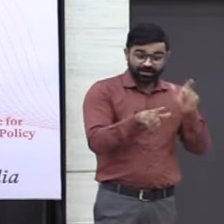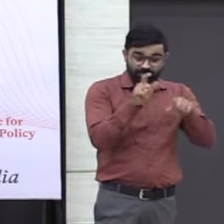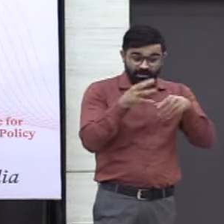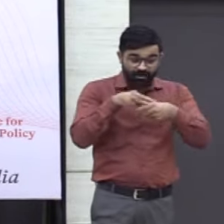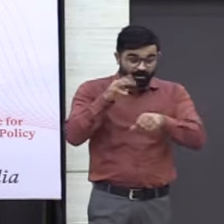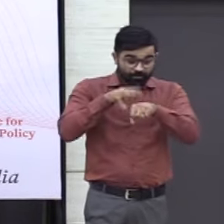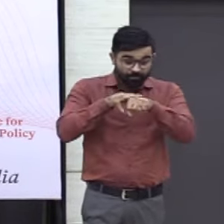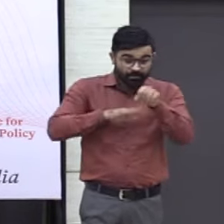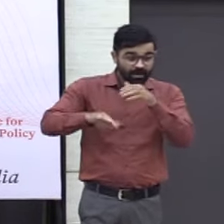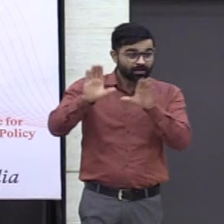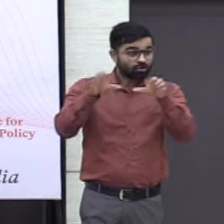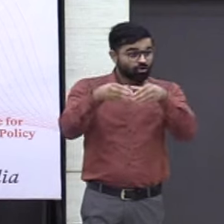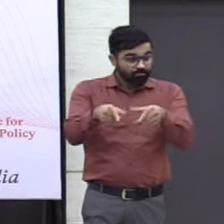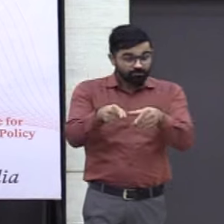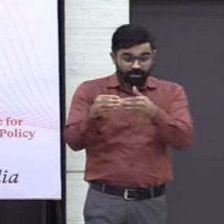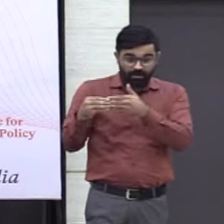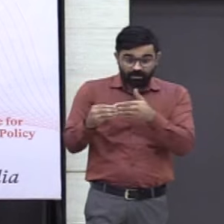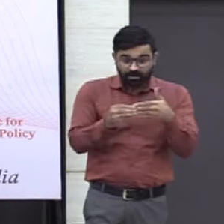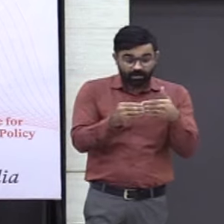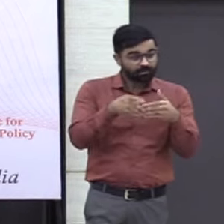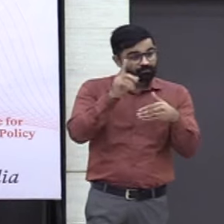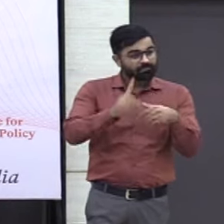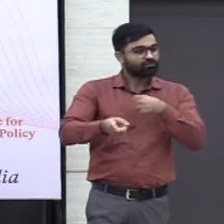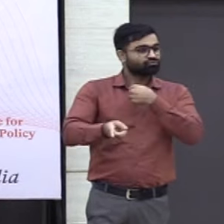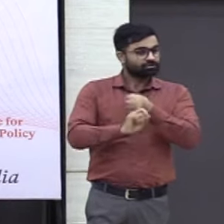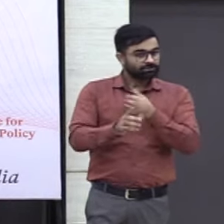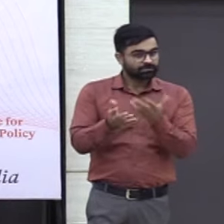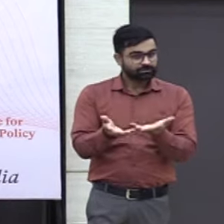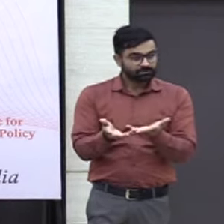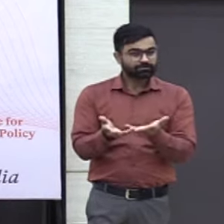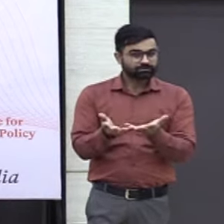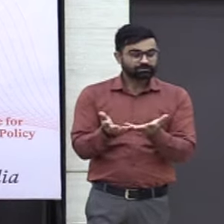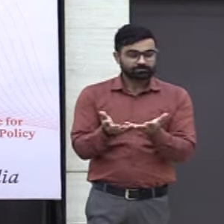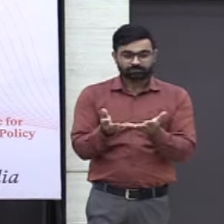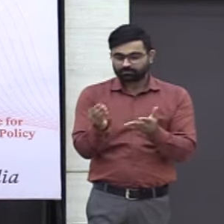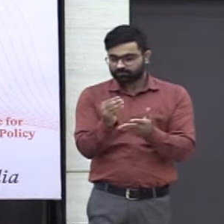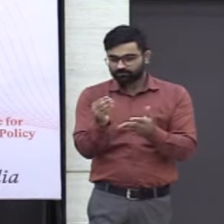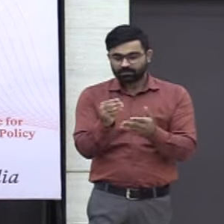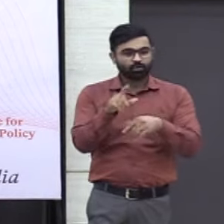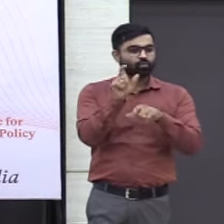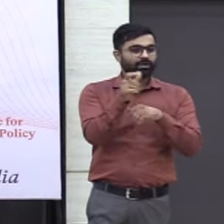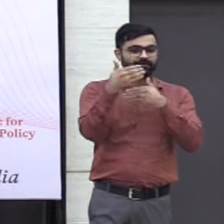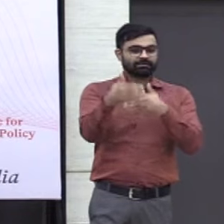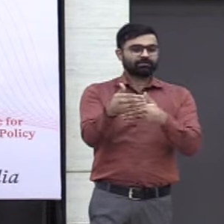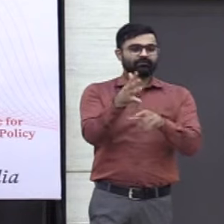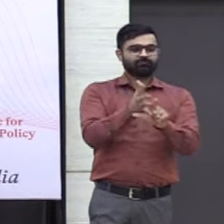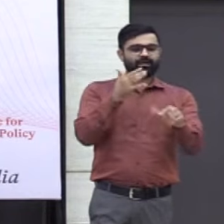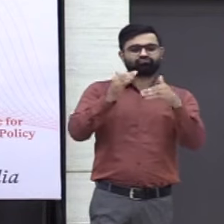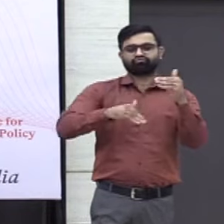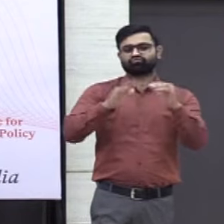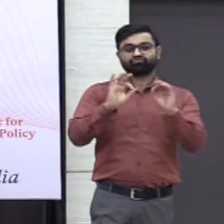who is a member of an organized crime syndicate shall be punishment with imprisonment for a term which shall not be less than